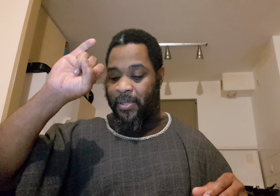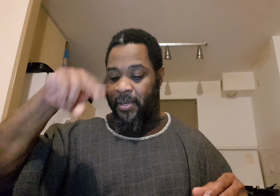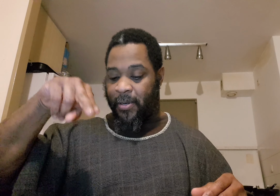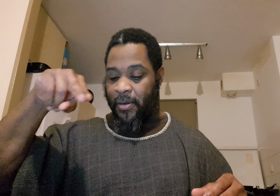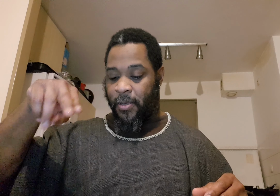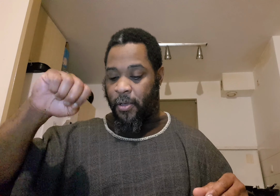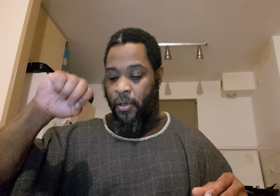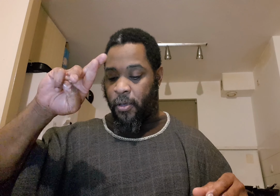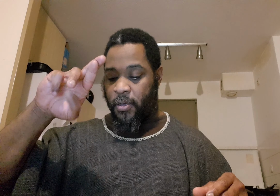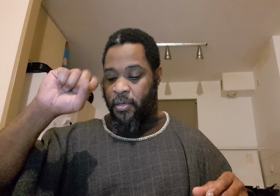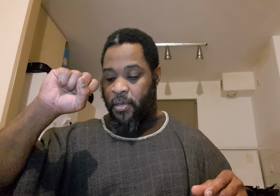sinners,